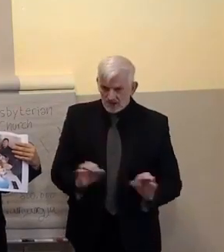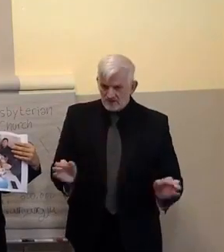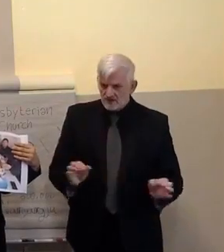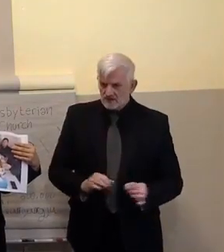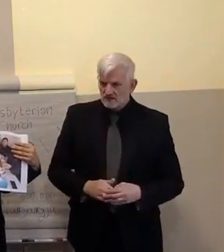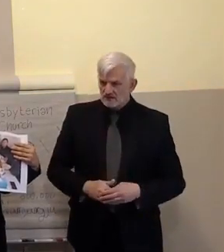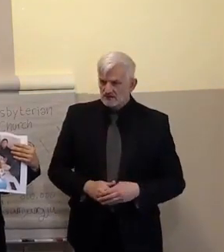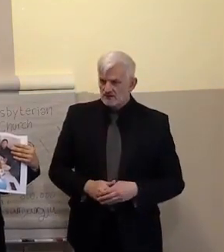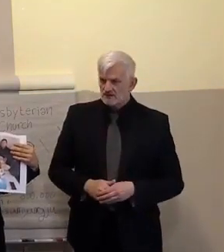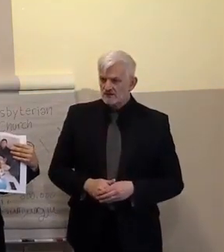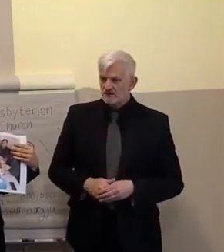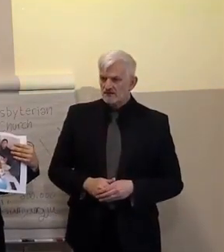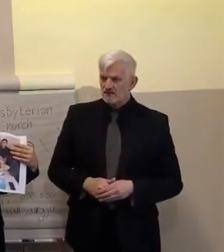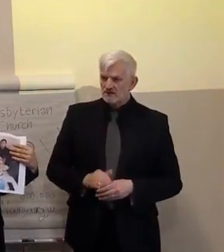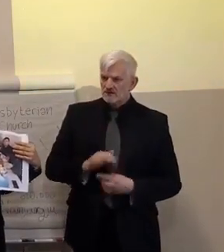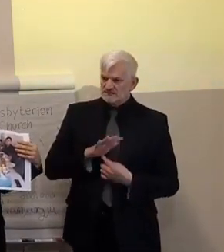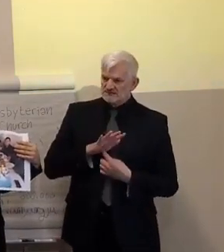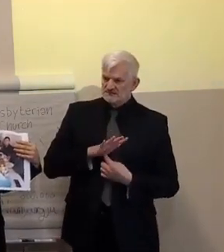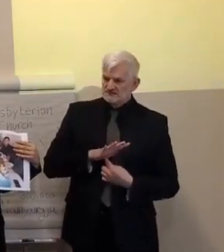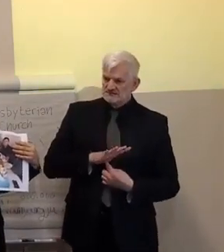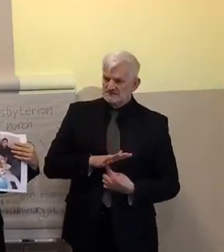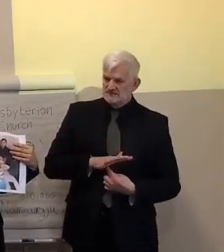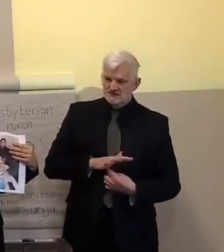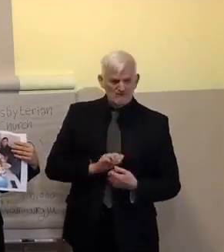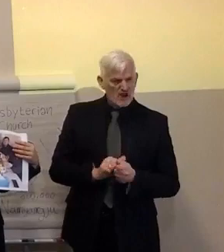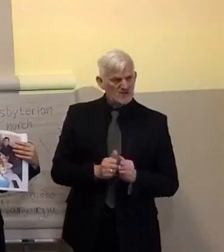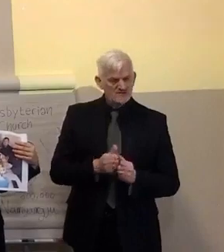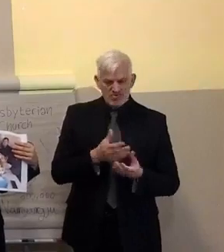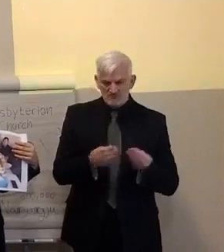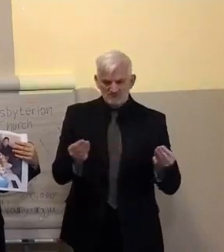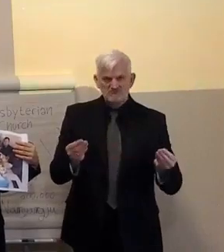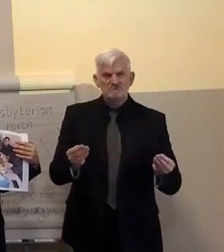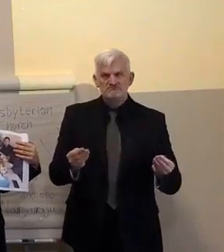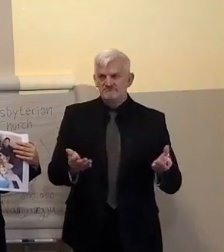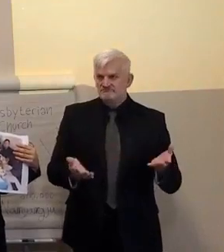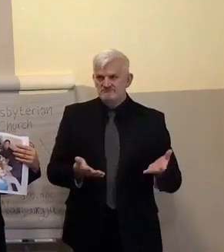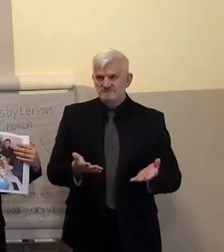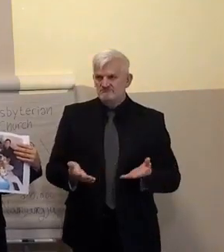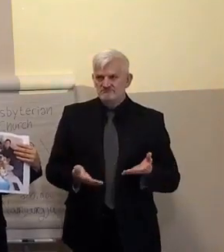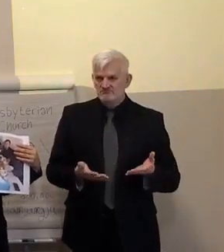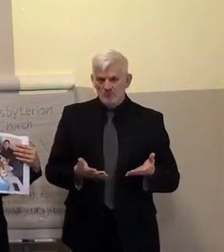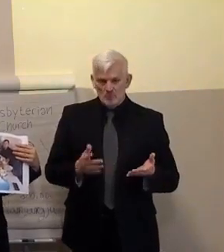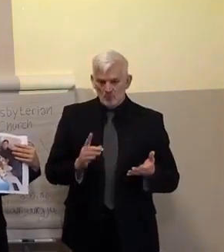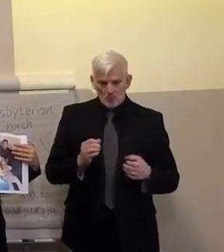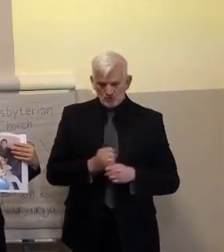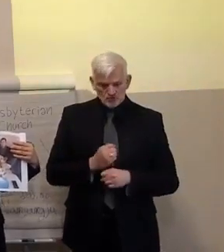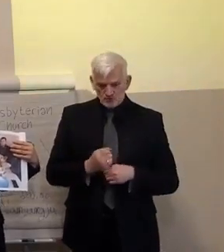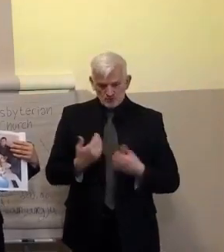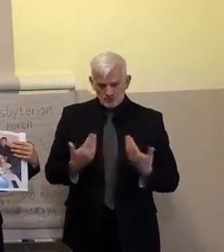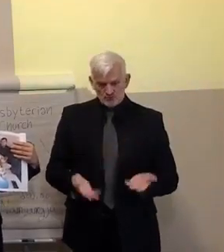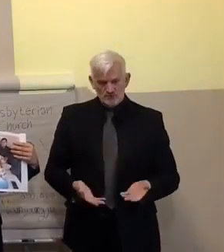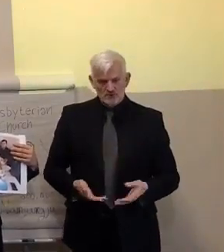She was in depression, no friends, not to do what, she doesn't know what to do.